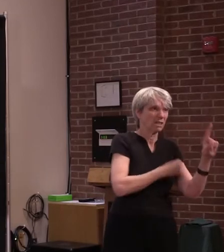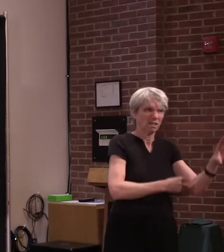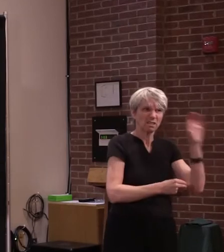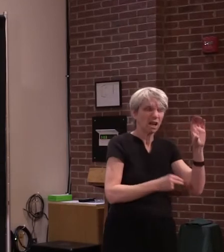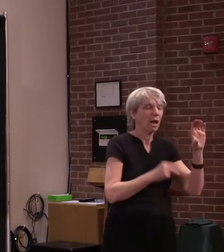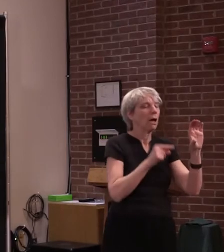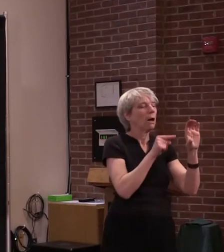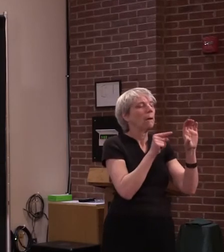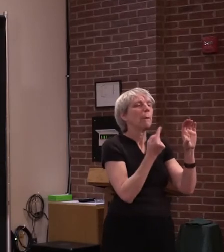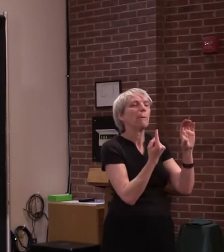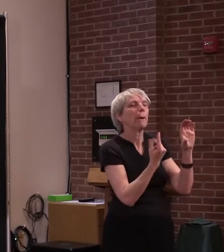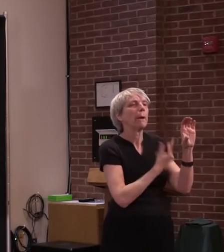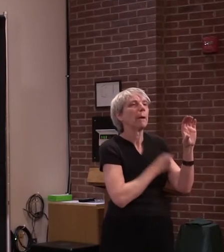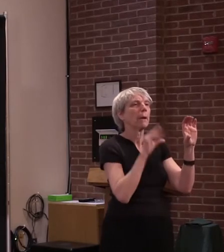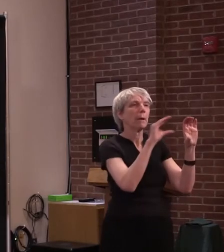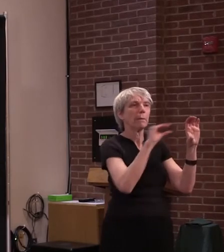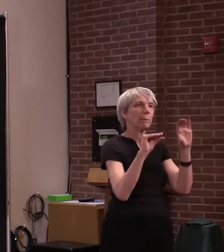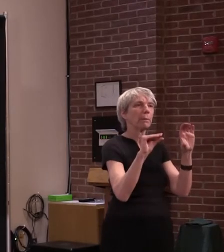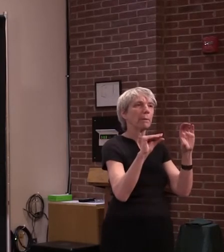I see the deaths,